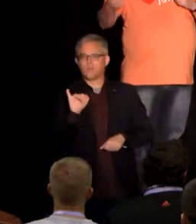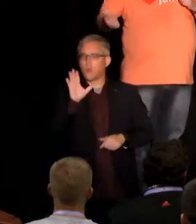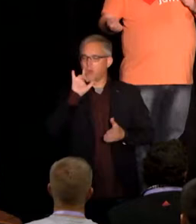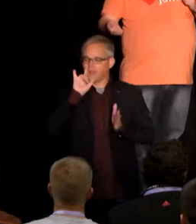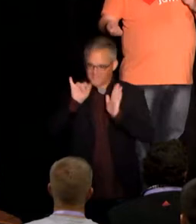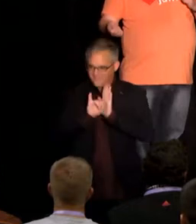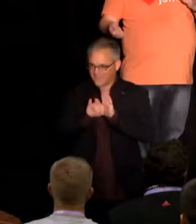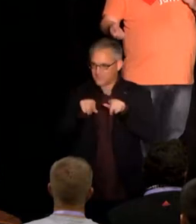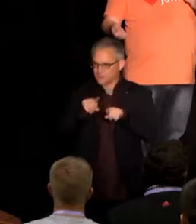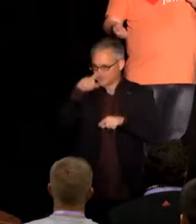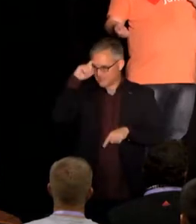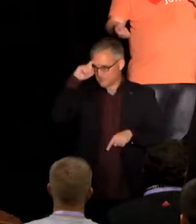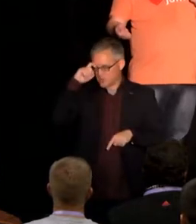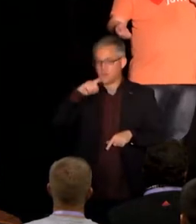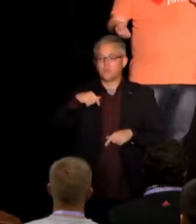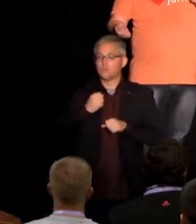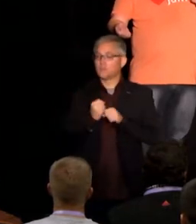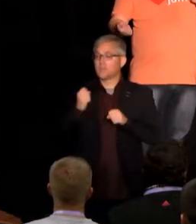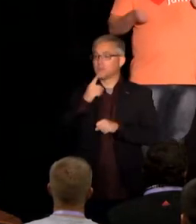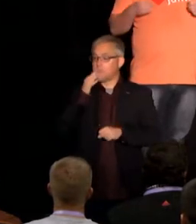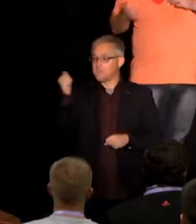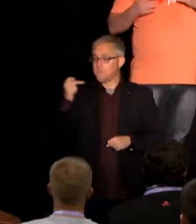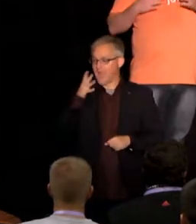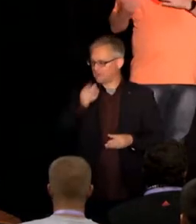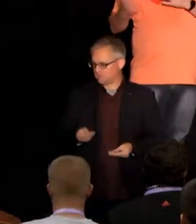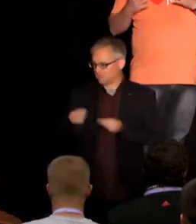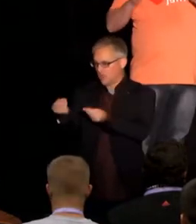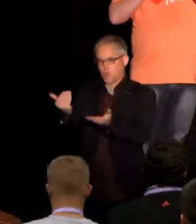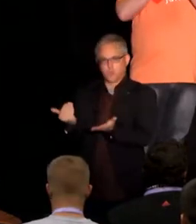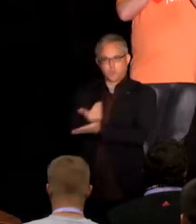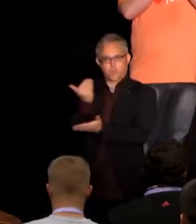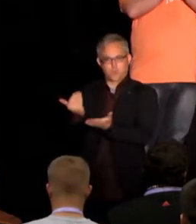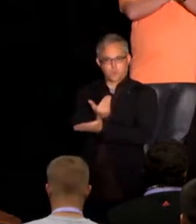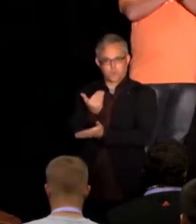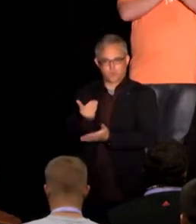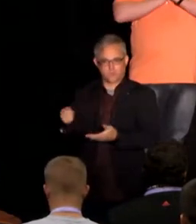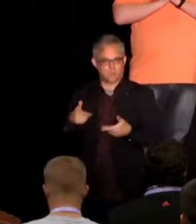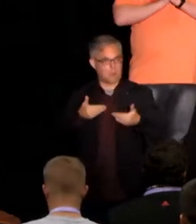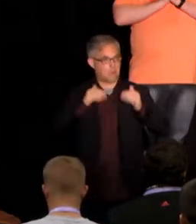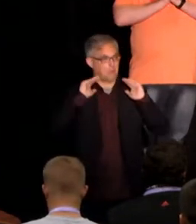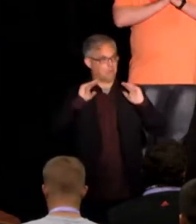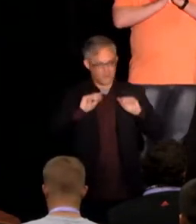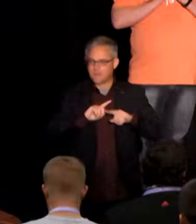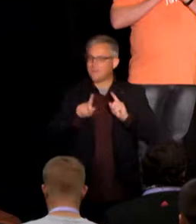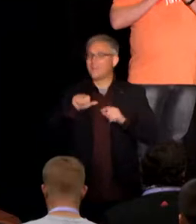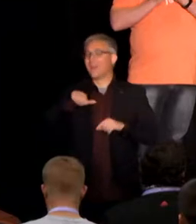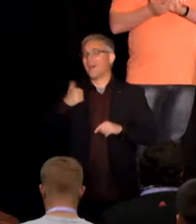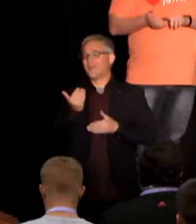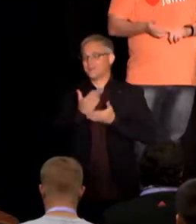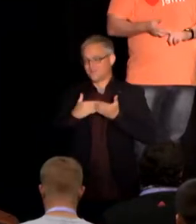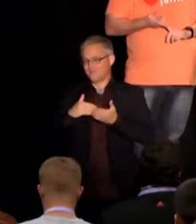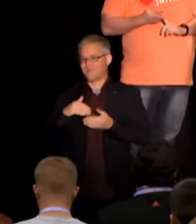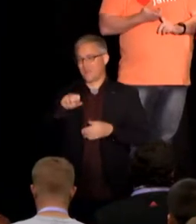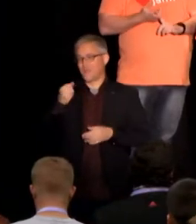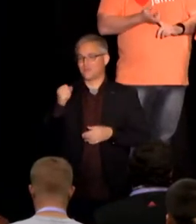they're getting a new device when they come back. So it's really for that. Now, the other side of that coin, our AP classes at our high